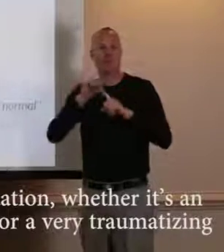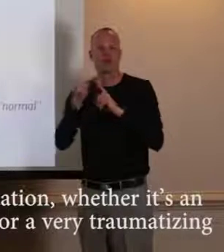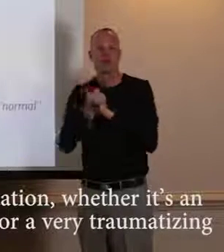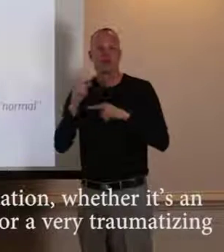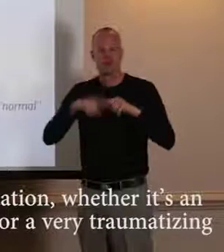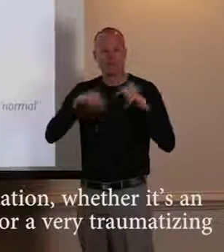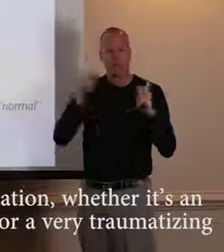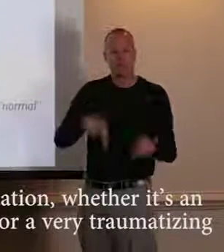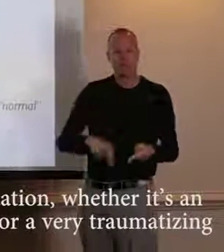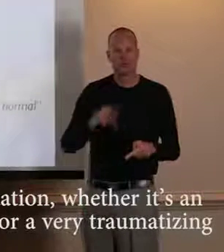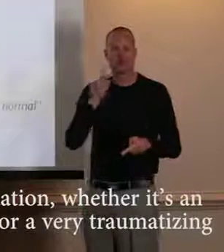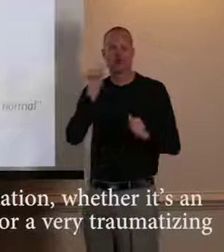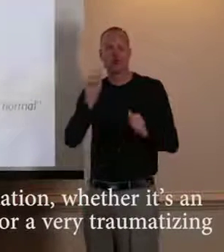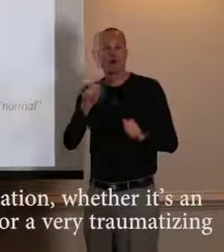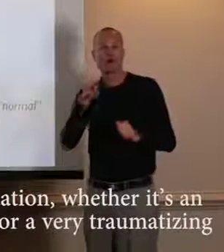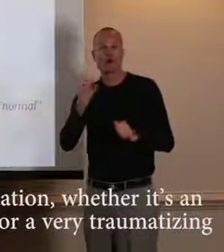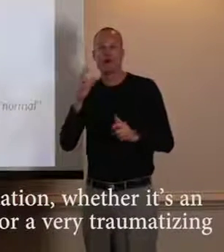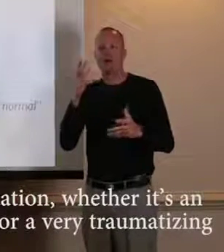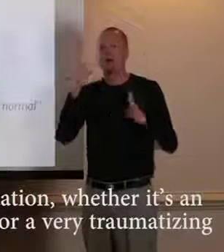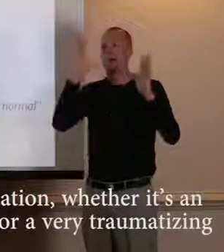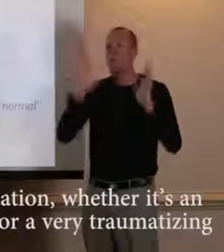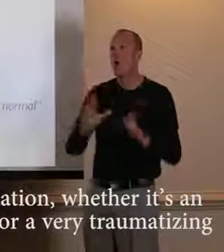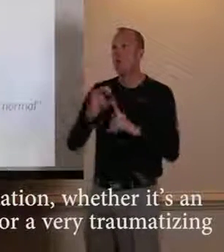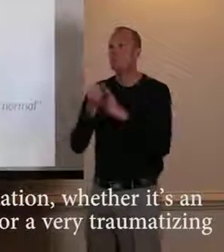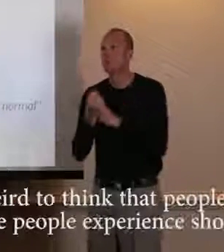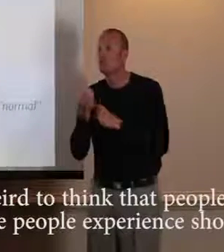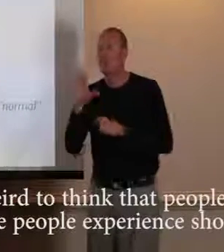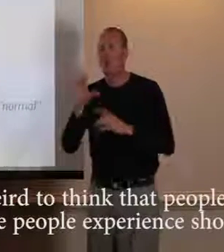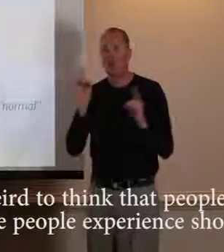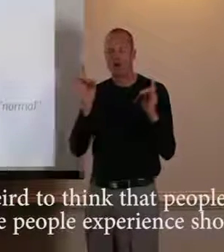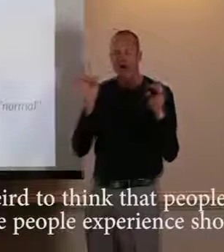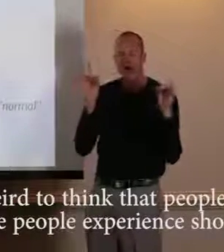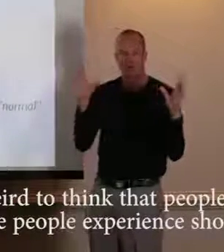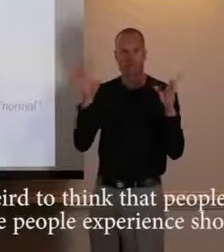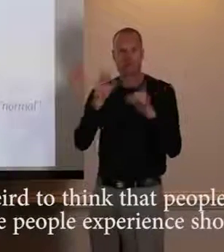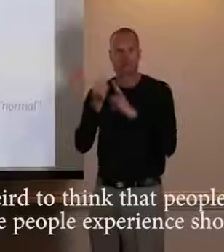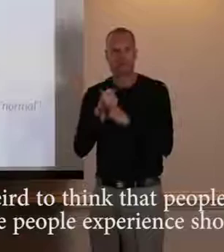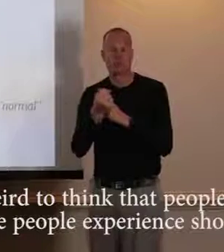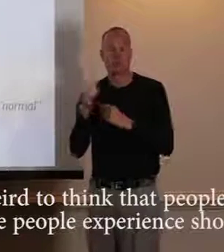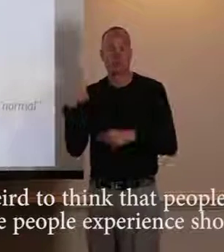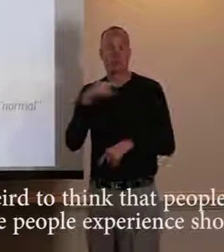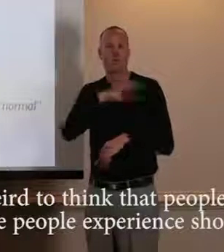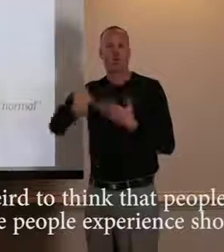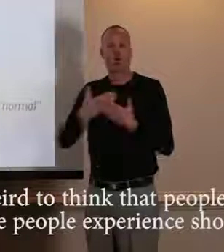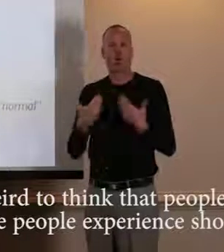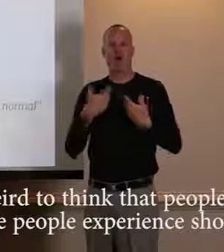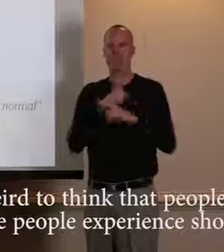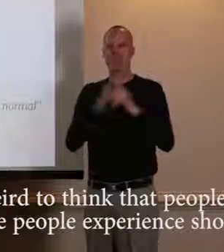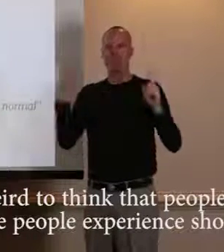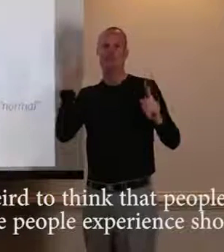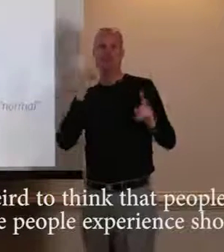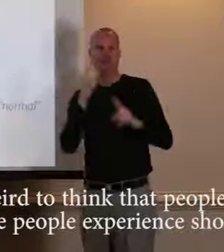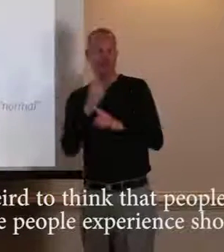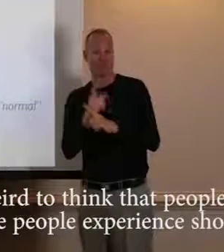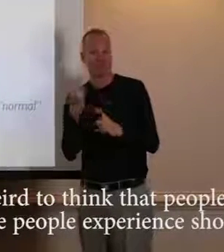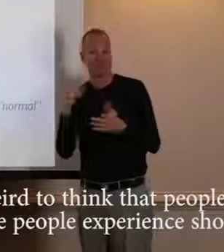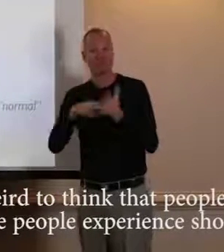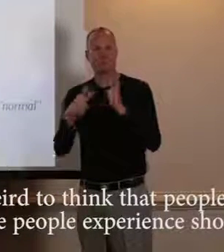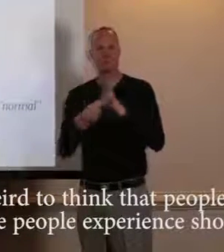an amazing, wonderful situation or a very traumatizing situation, right? So it's not weird to think that, people may react